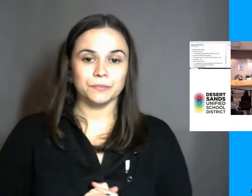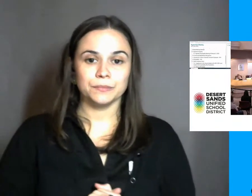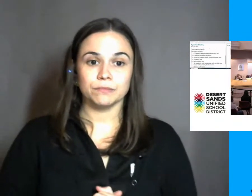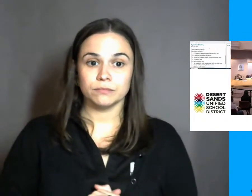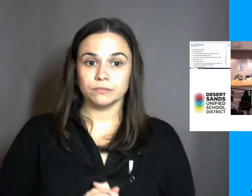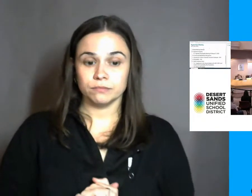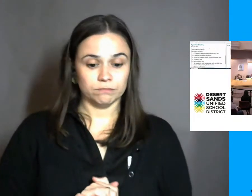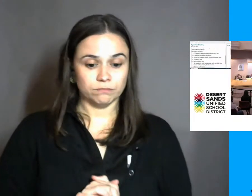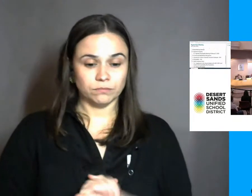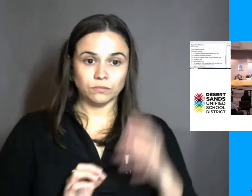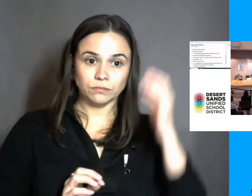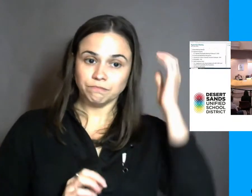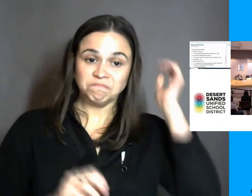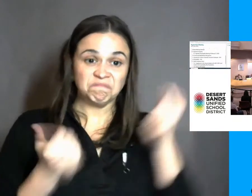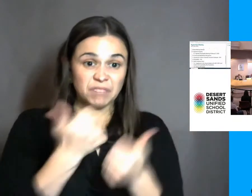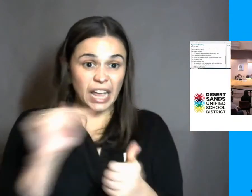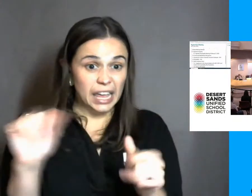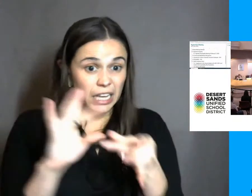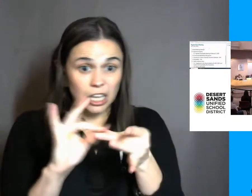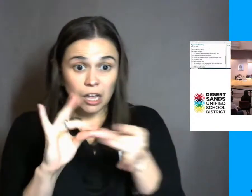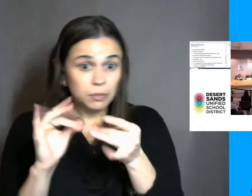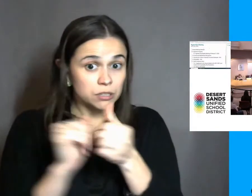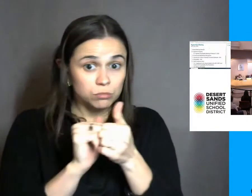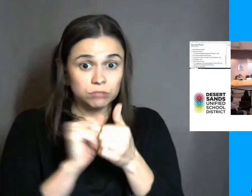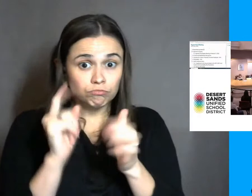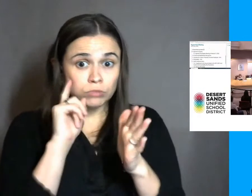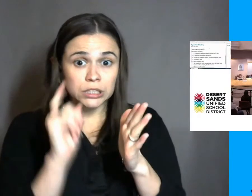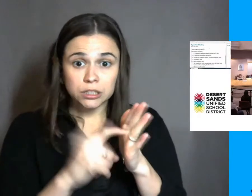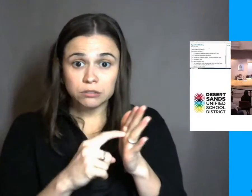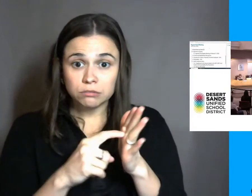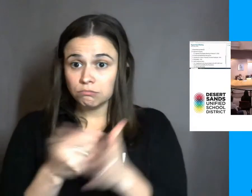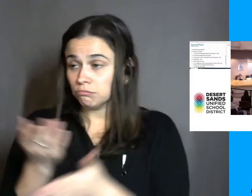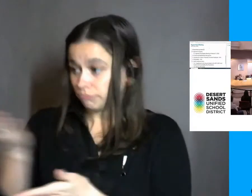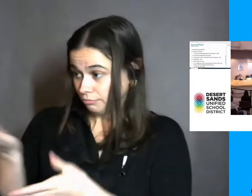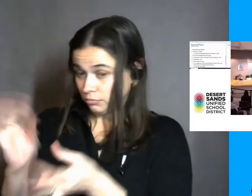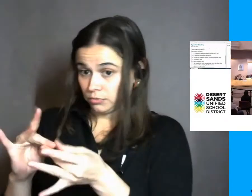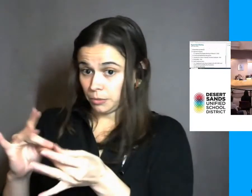Any comments on these recognitions? Ms. Zavala, do you have any comments?